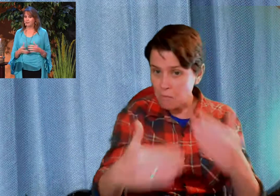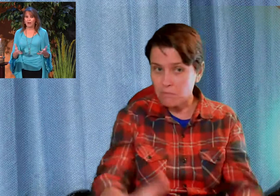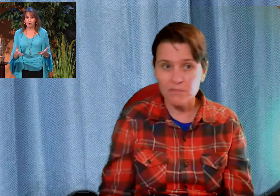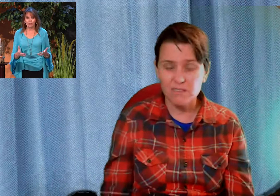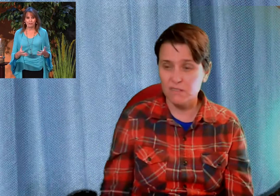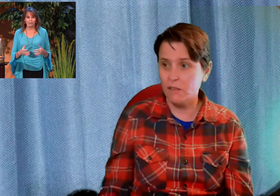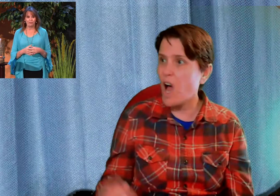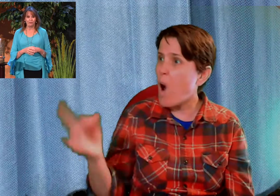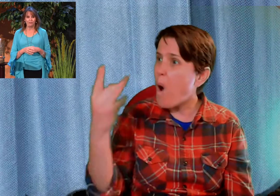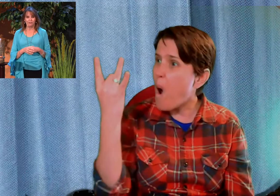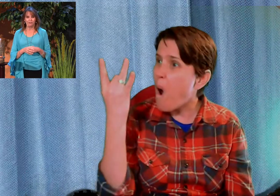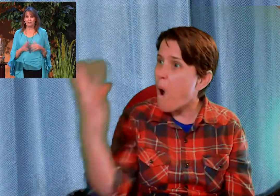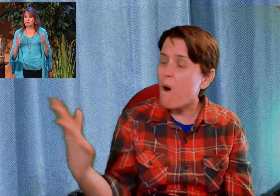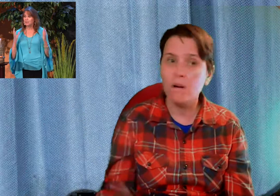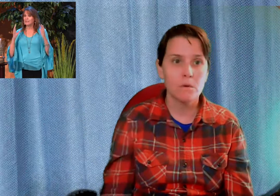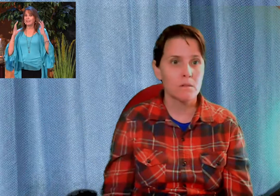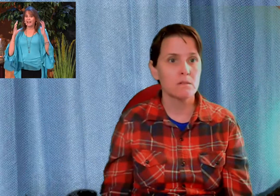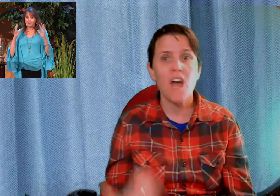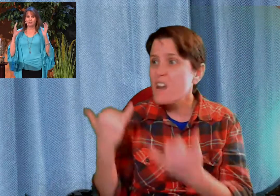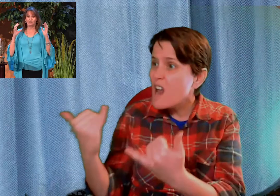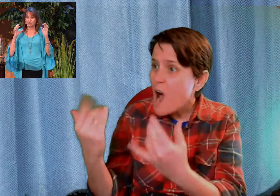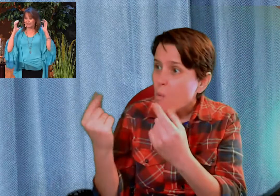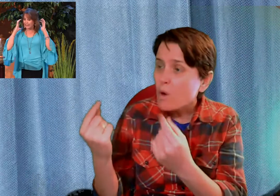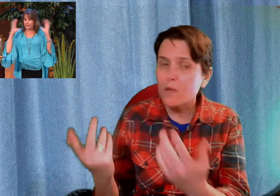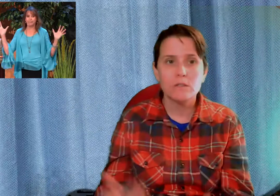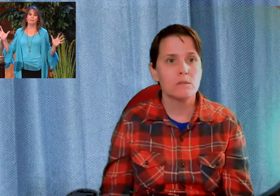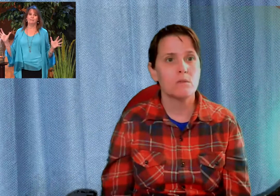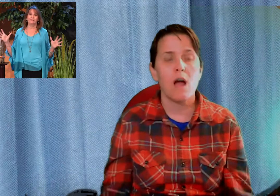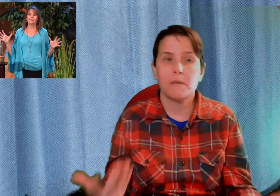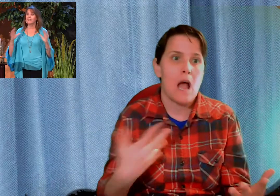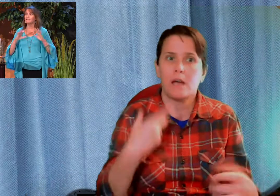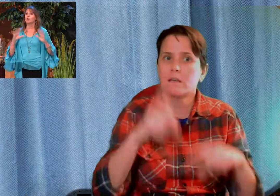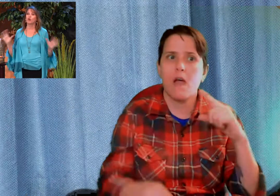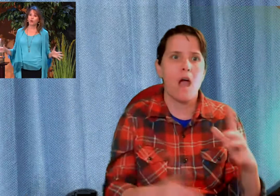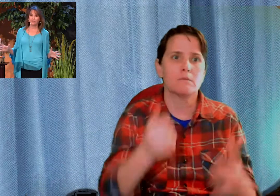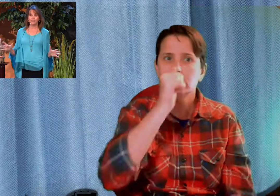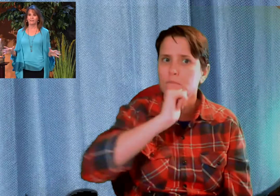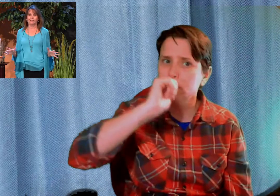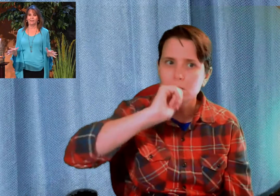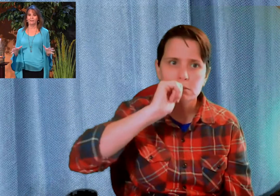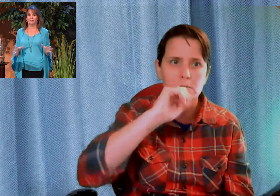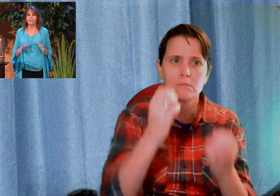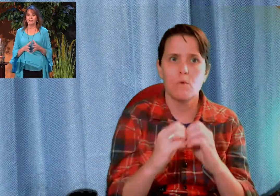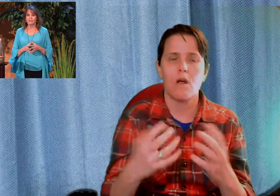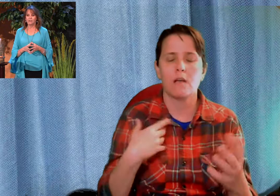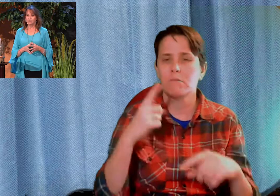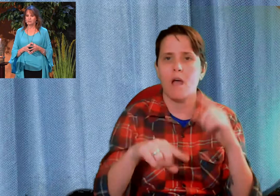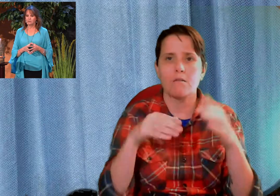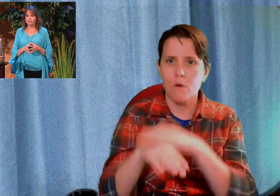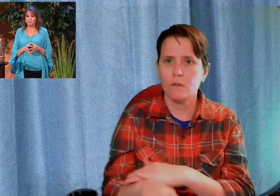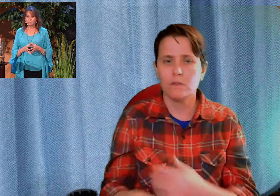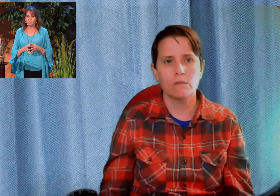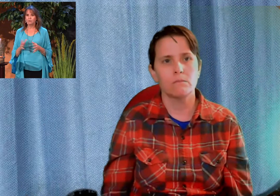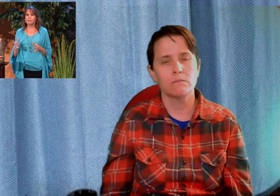He goes, "Now what do I do?" He goes, "I'm just like absolutely at my wit's end. I can't even hardly go into the house." He